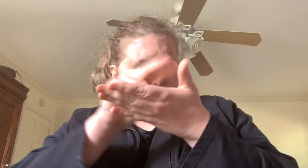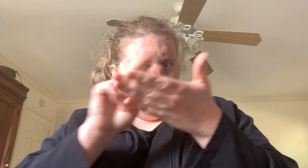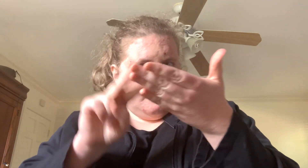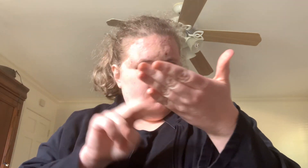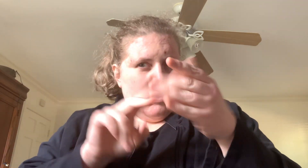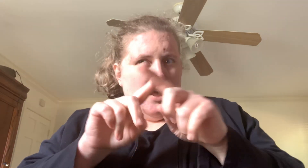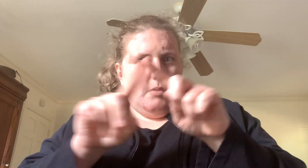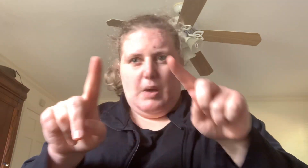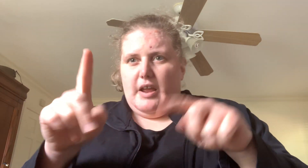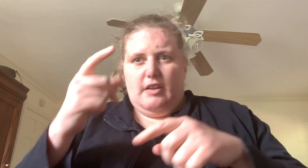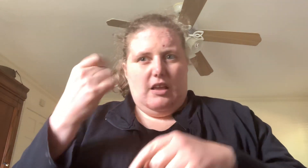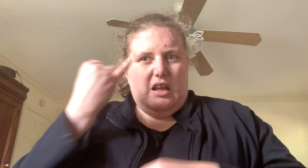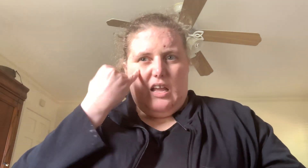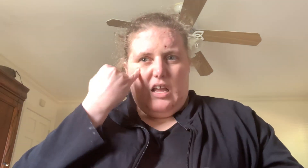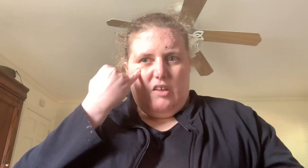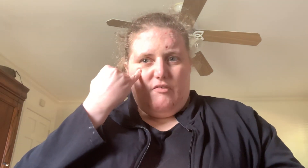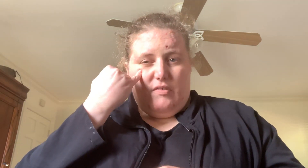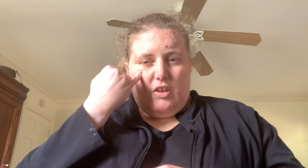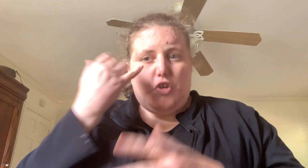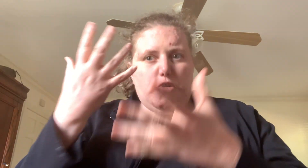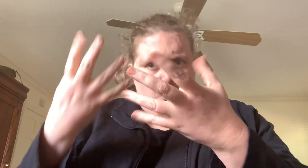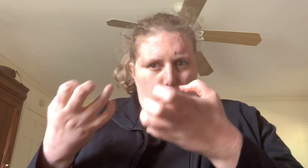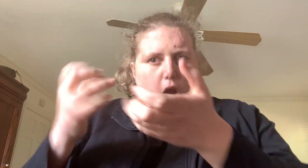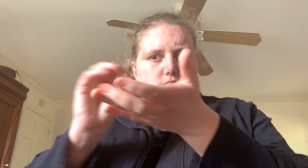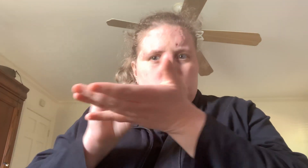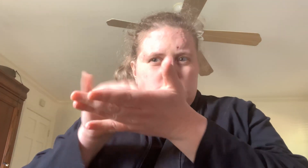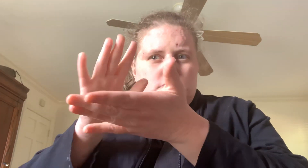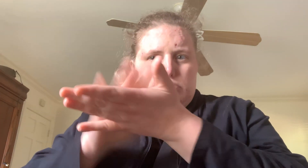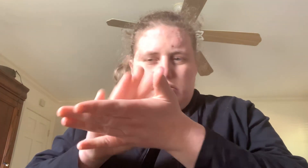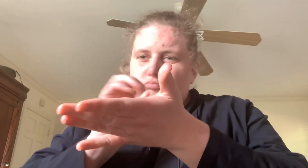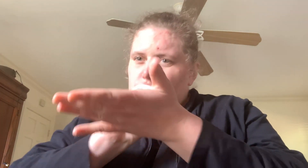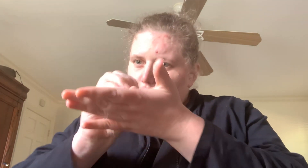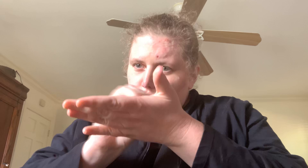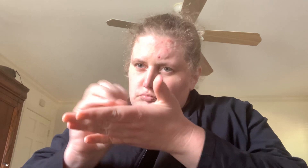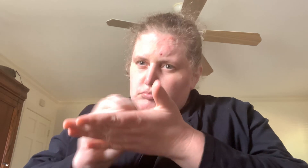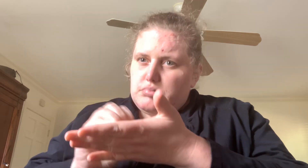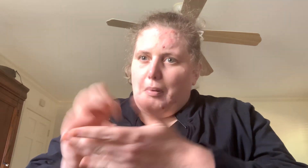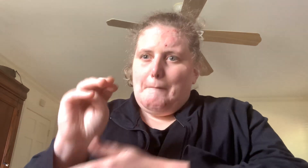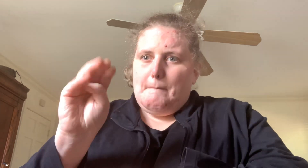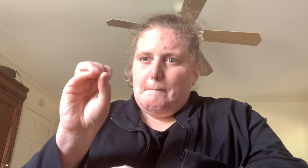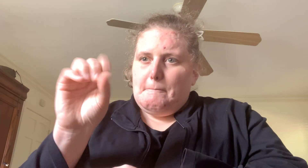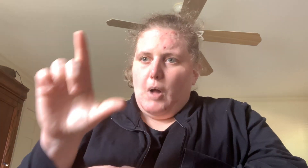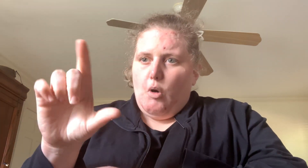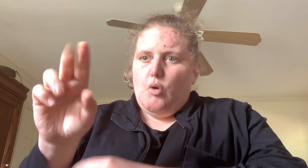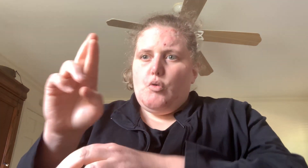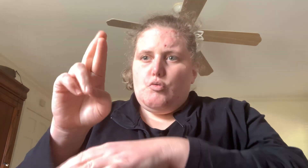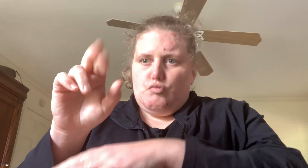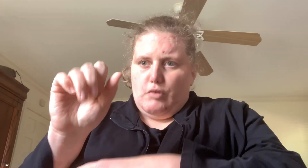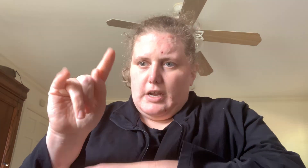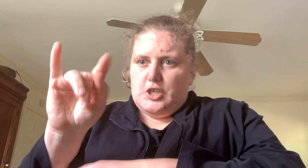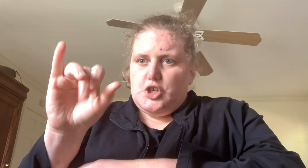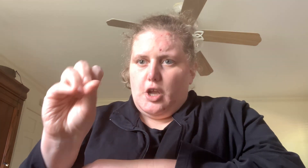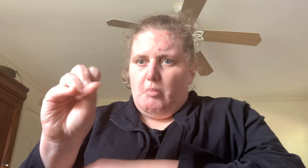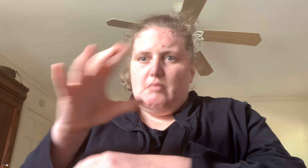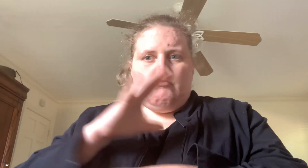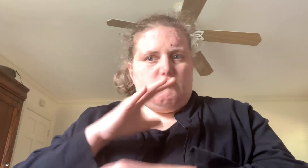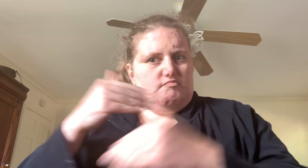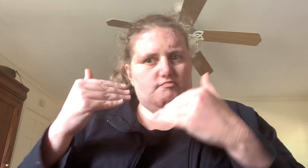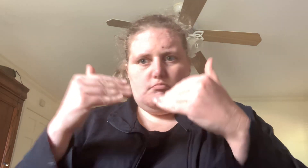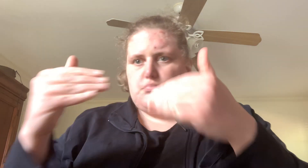what the ratios are. And especially in a problem like this, where this is pretty simple. You have 2 coppers for every 1